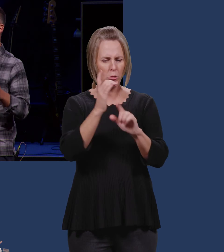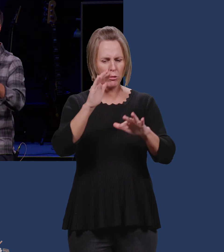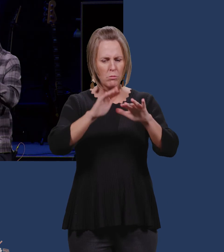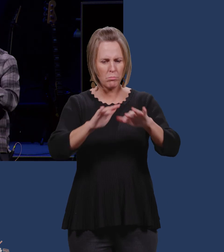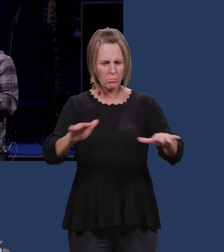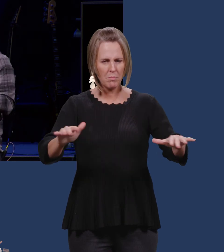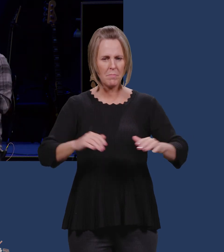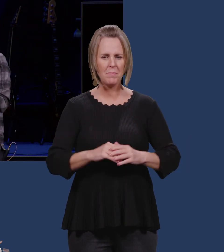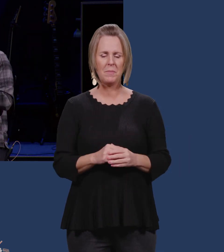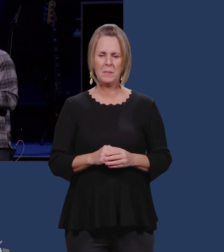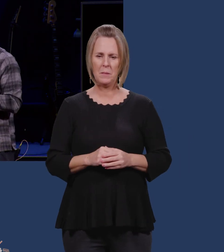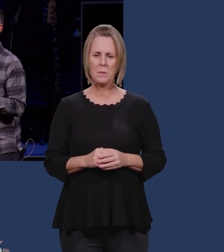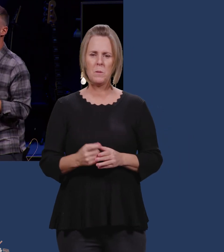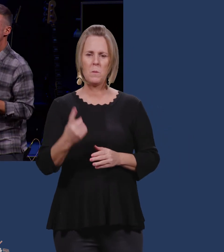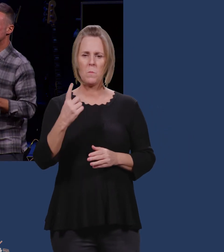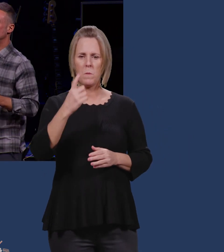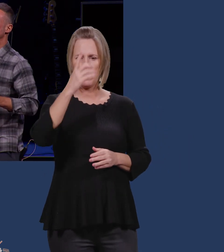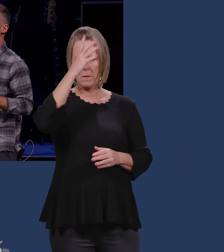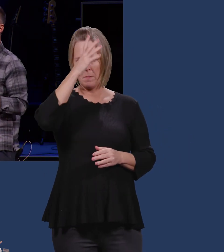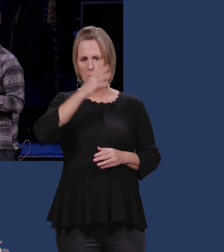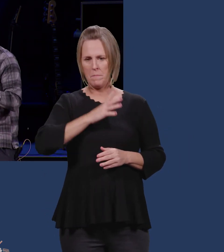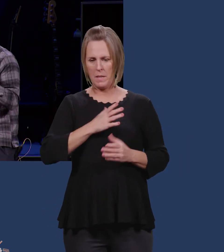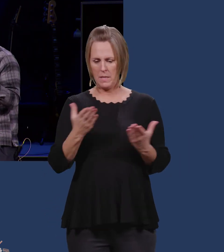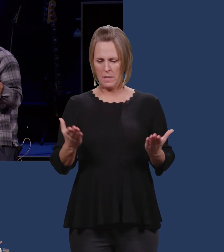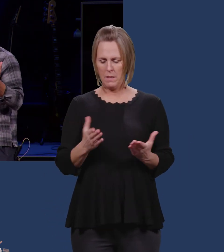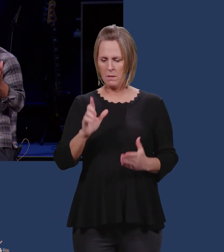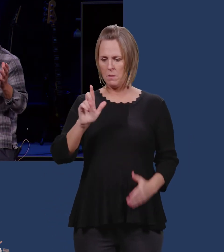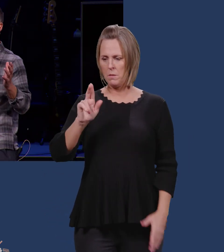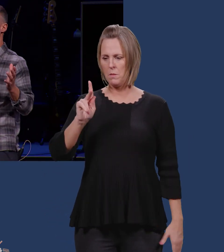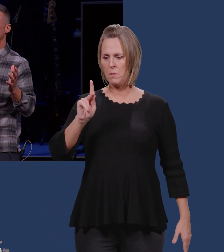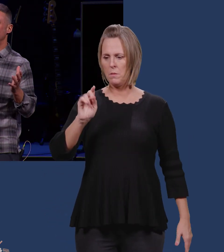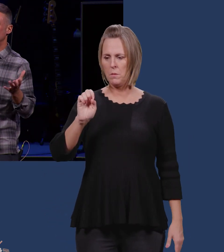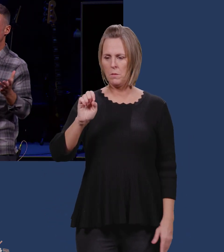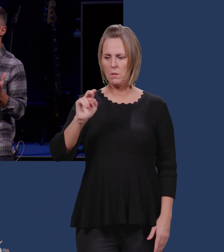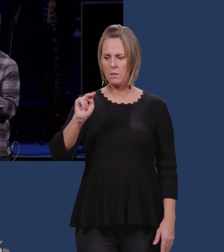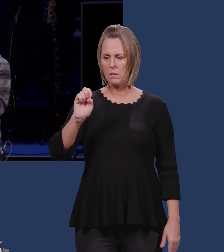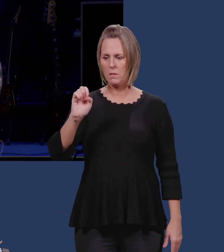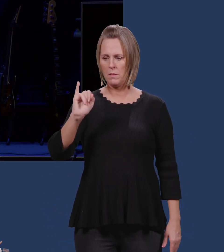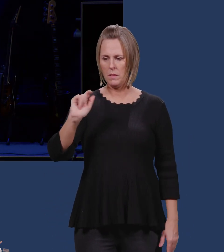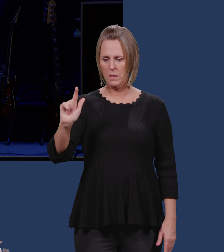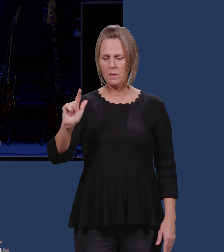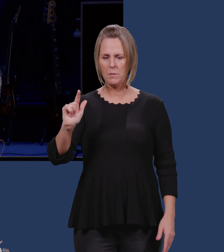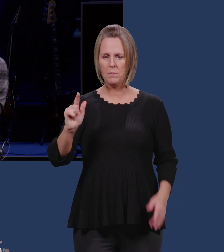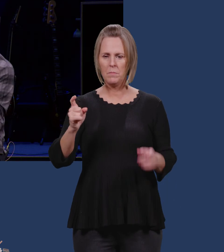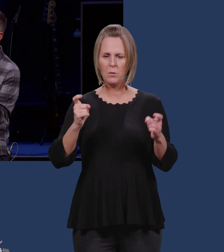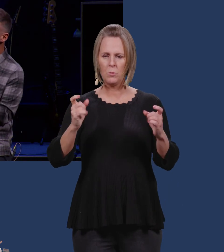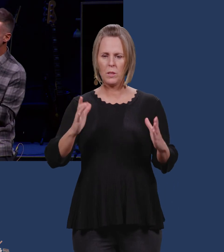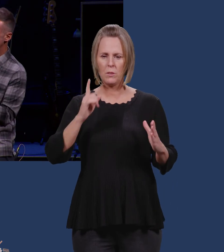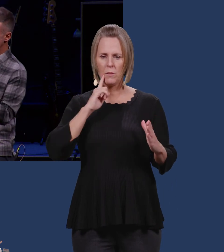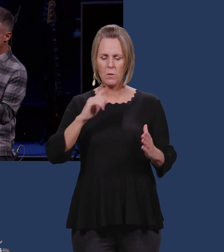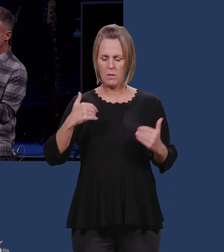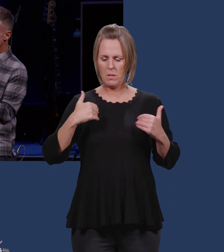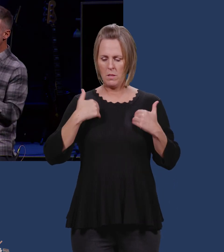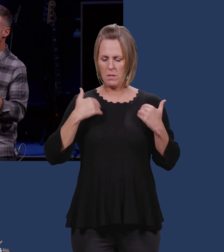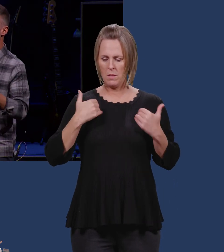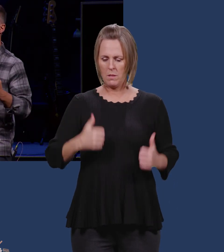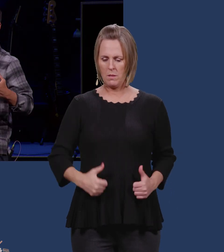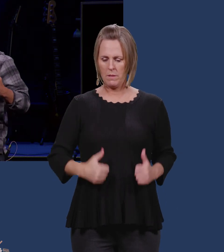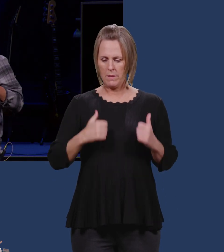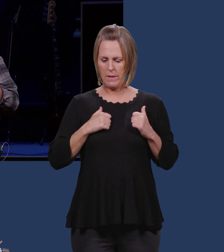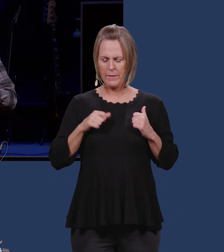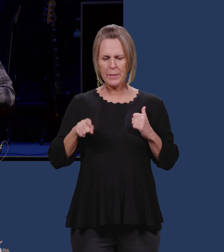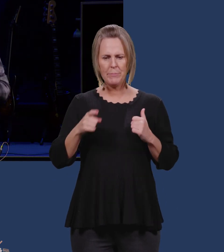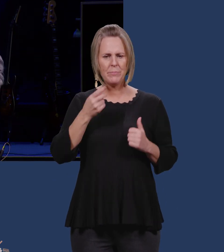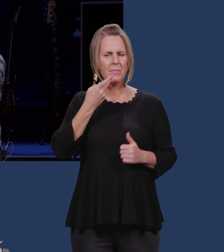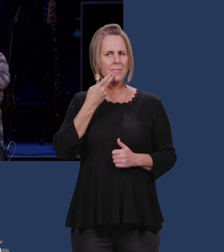So I have a friend here as a member here, you might know him, his name's Luke Neal. He's the area director for Young Life, great organization. And he was telling me the other day about how